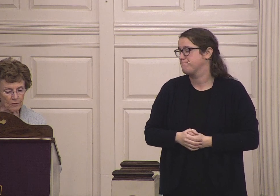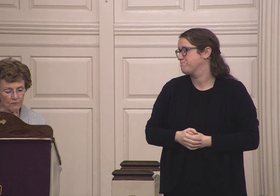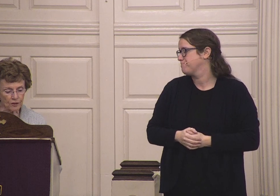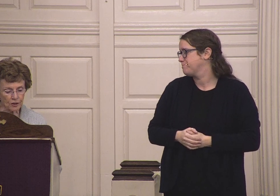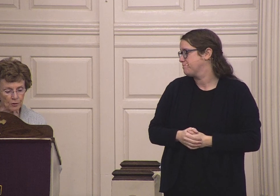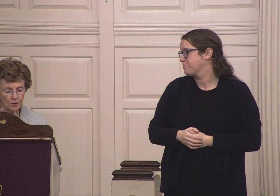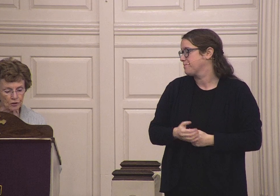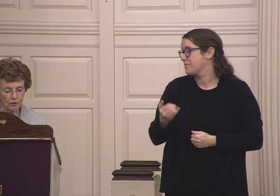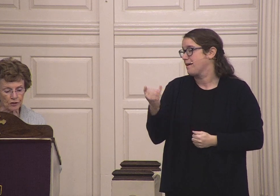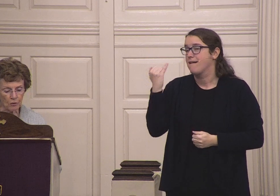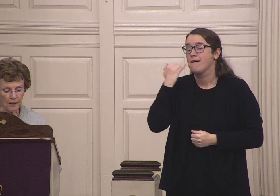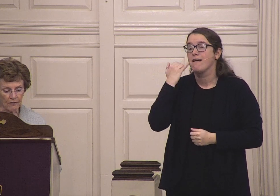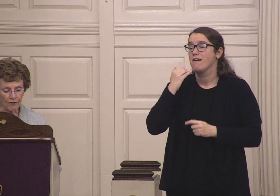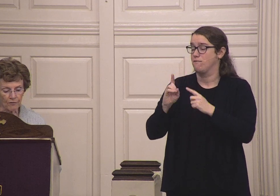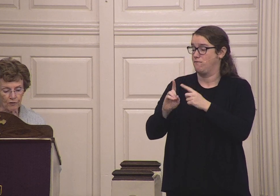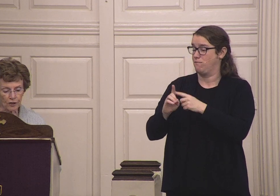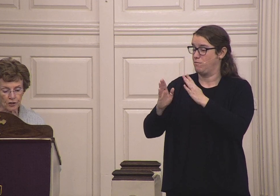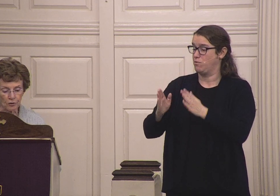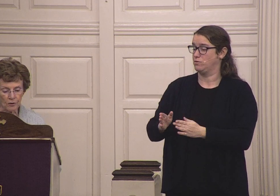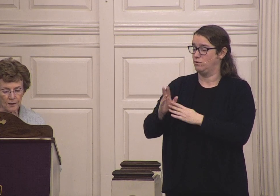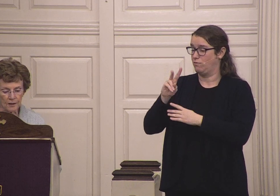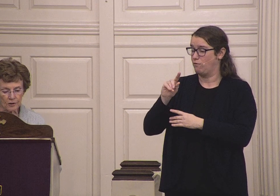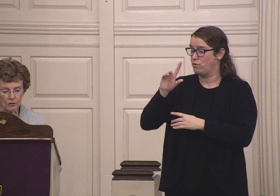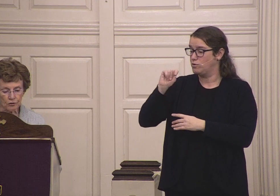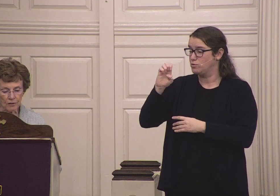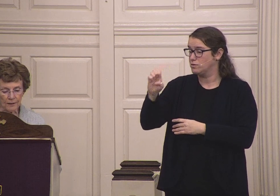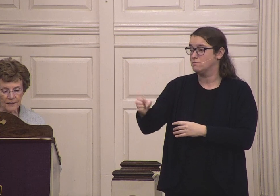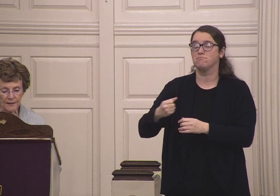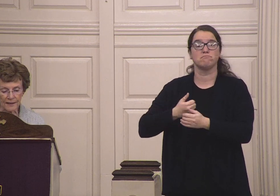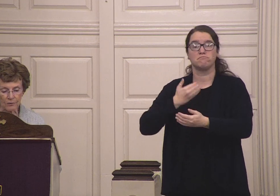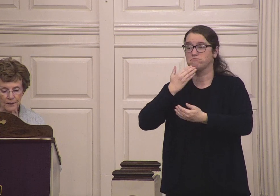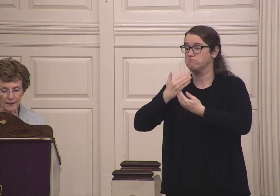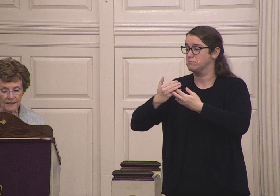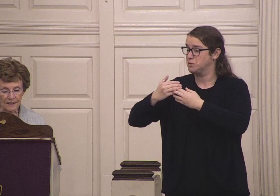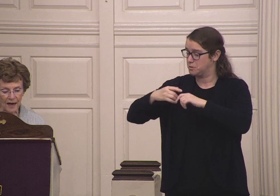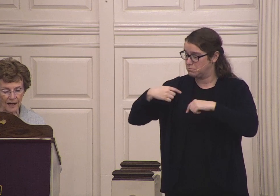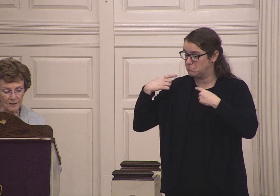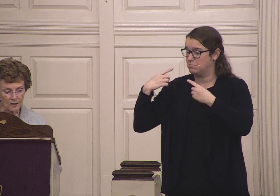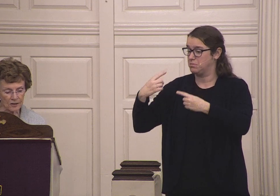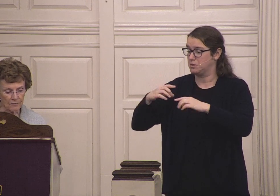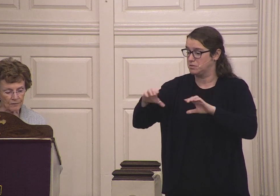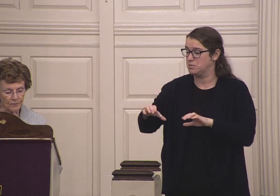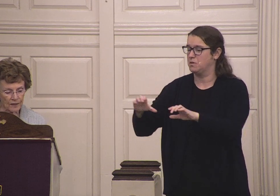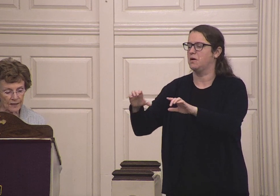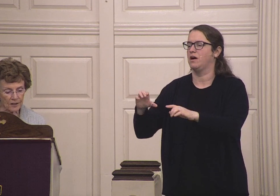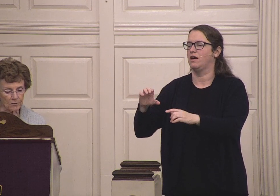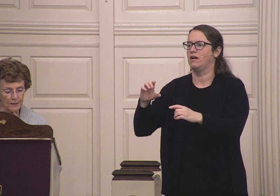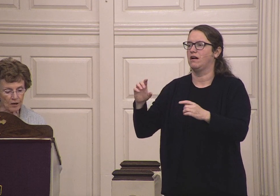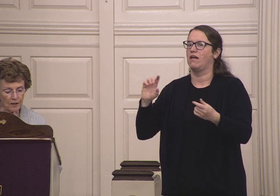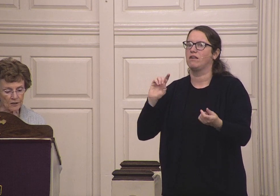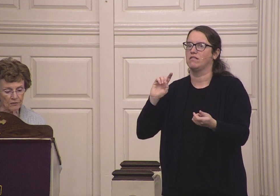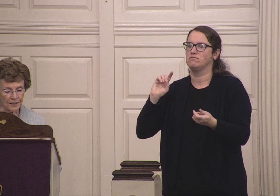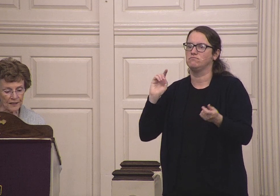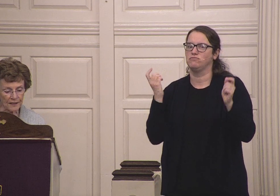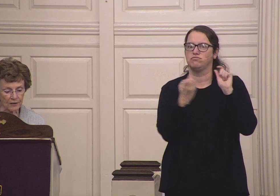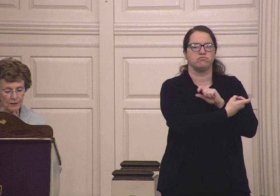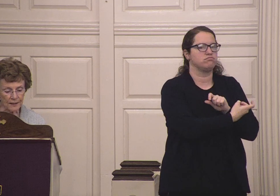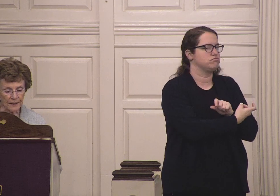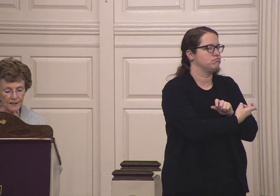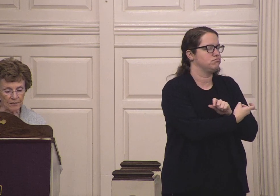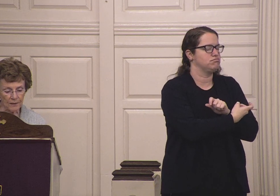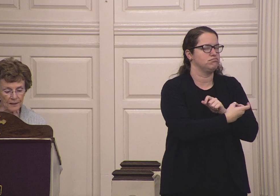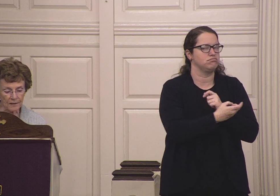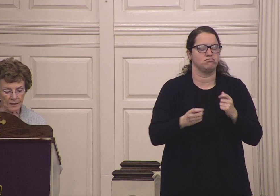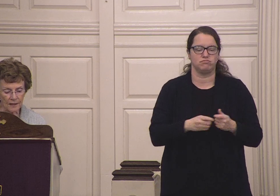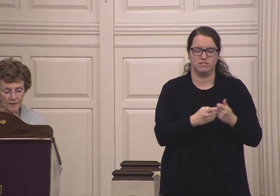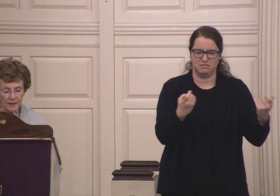When someone virtuous turns away from virtue to commit iniquity and dies, it is because of the iniquity